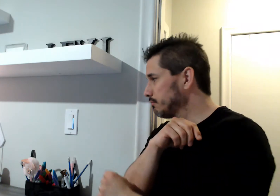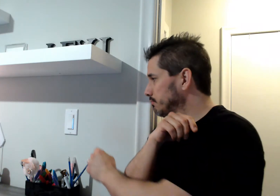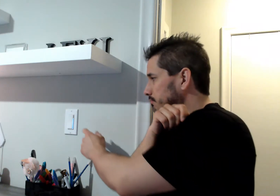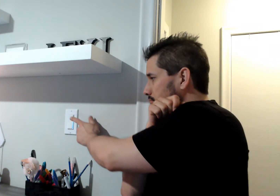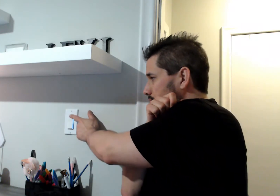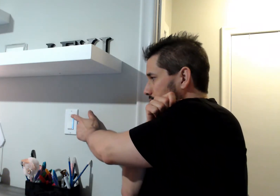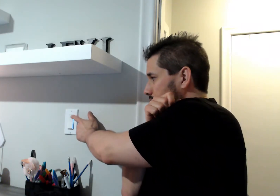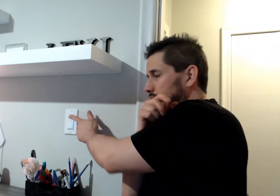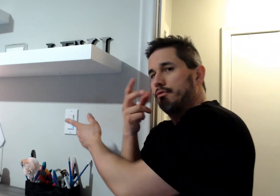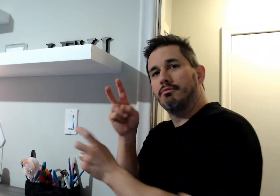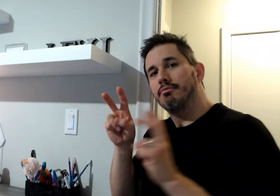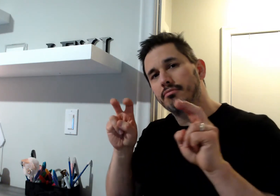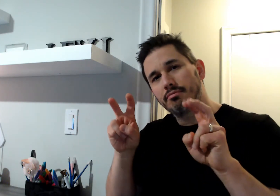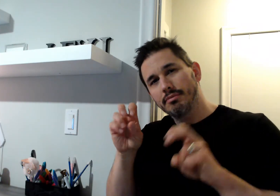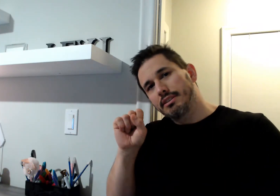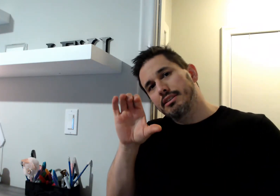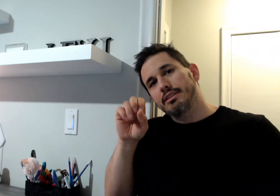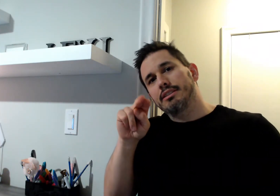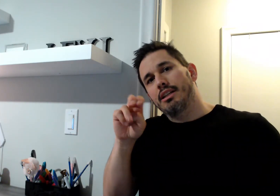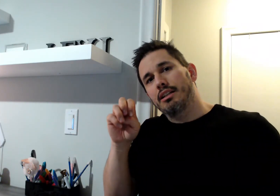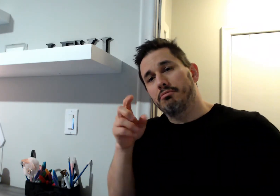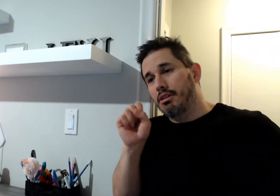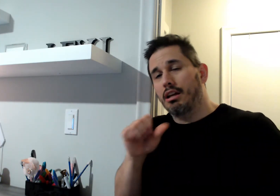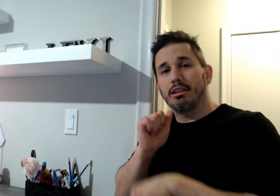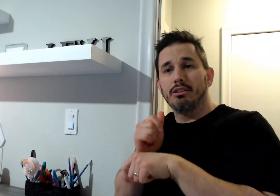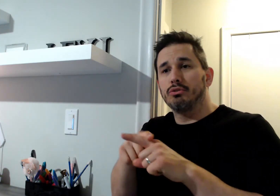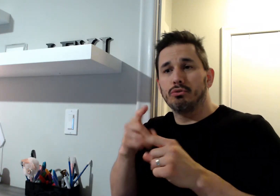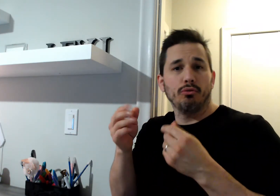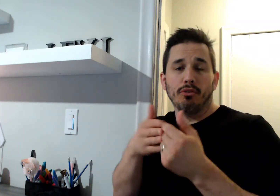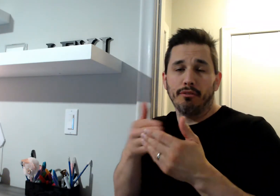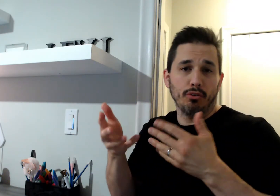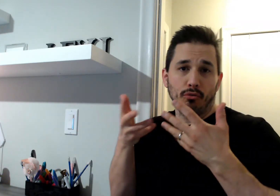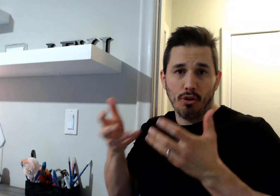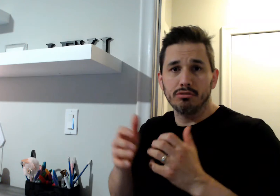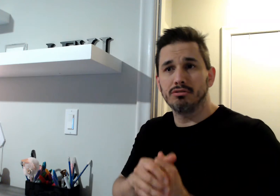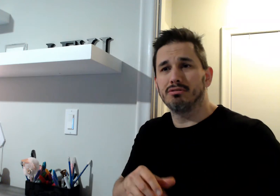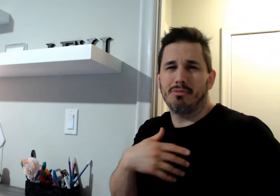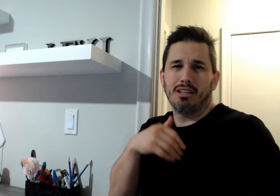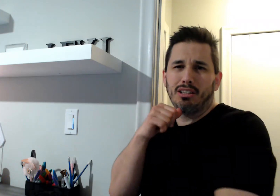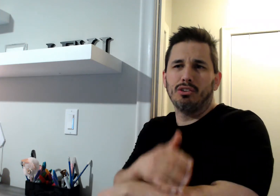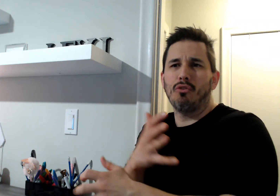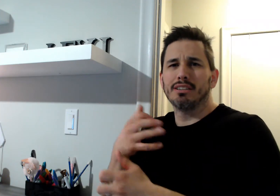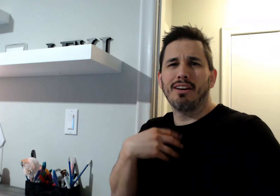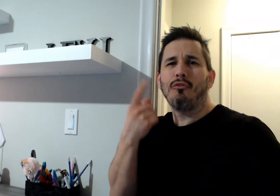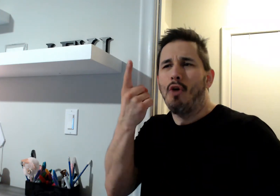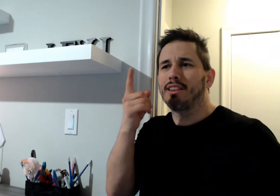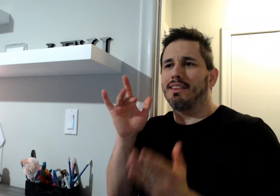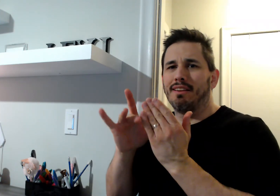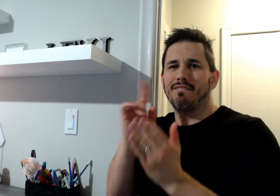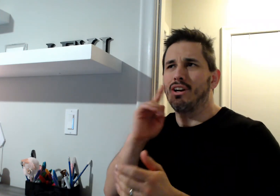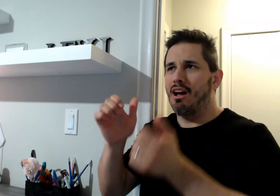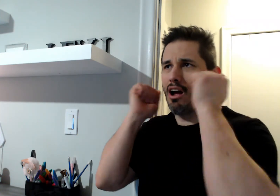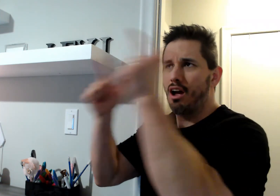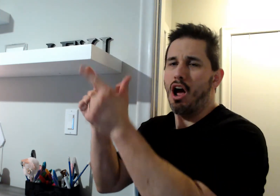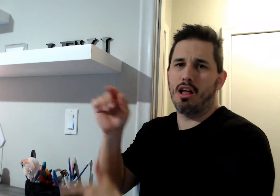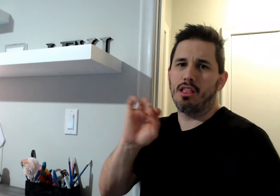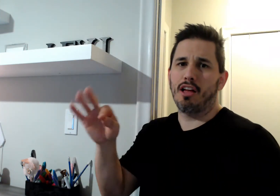13th button at the top right of the switch. She has it set to a scene, so you can set it to whatever you want, but she has it set so that it turns everything